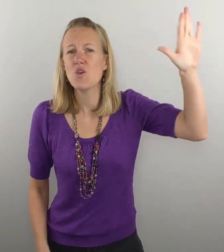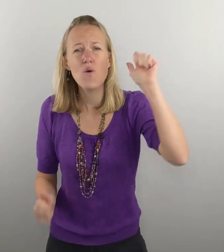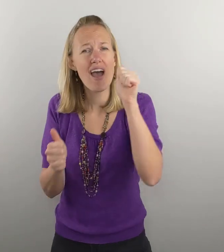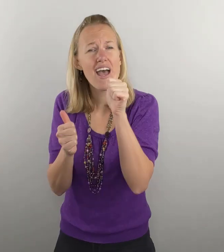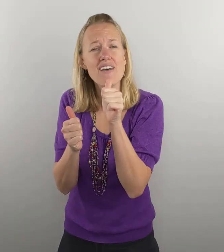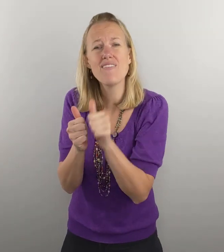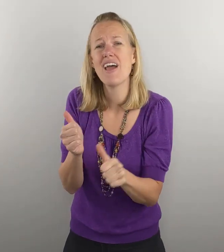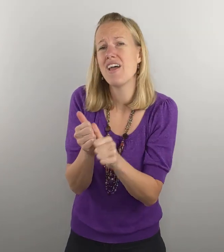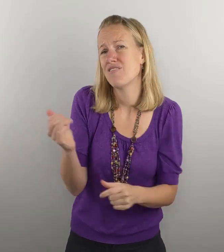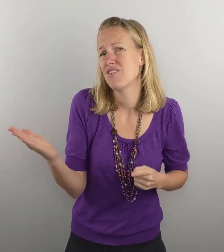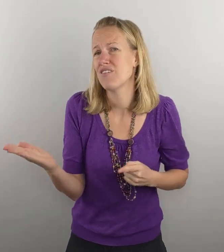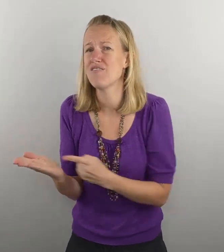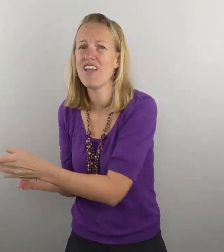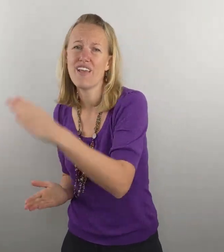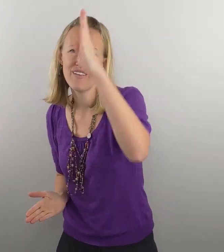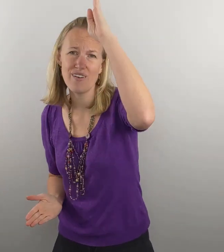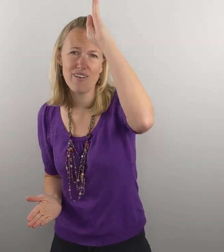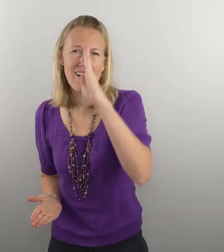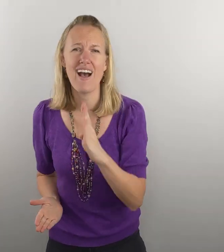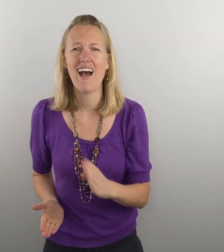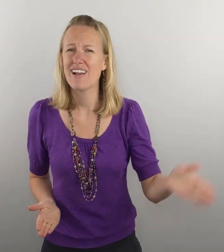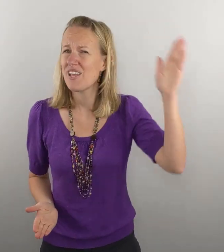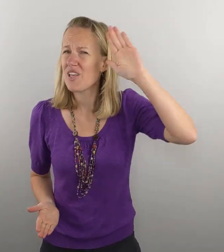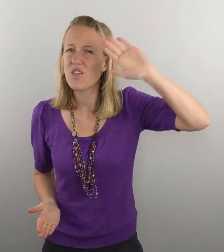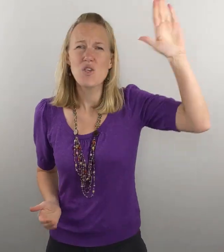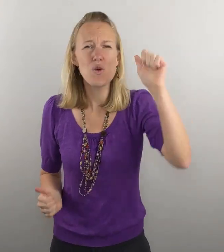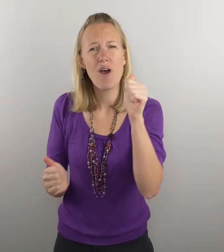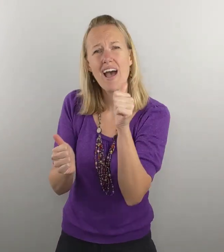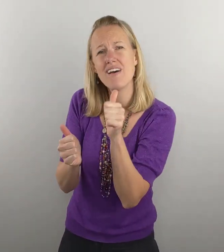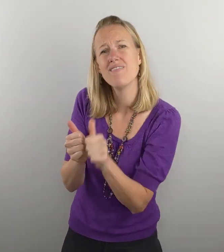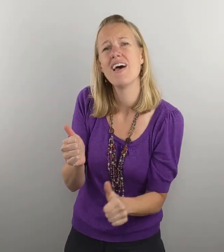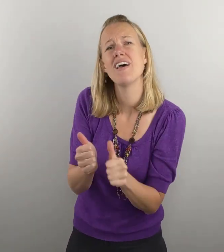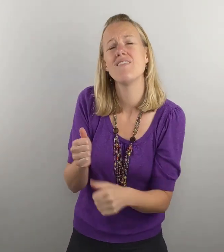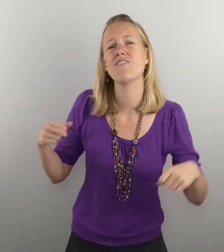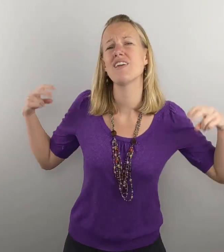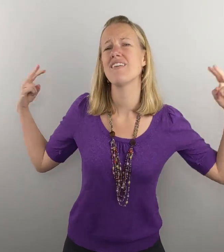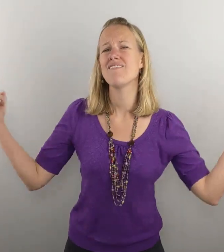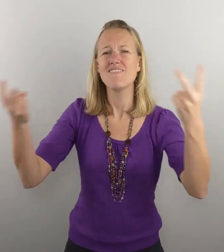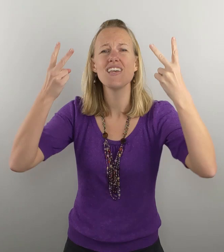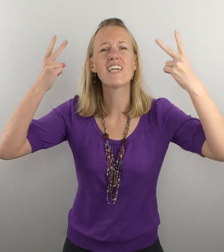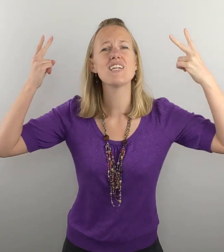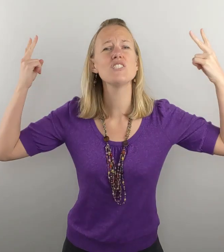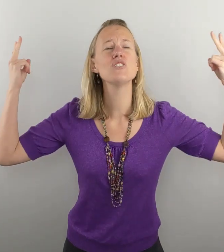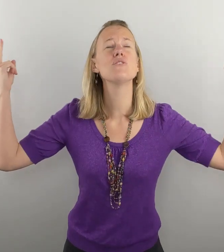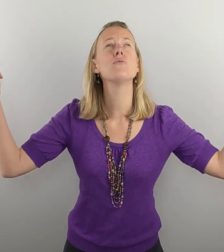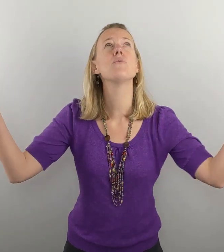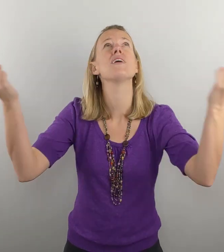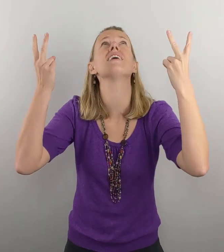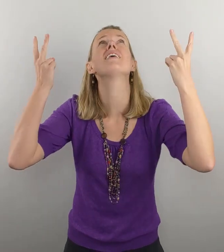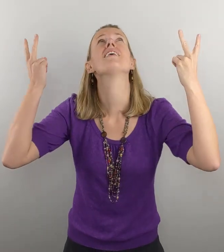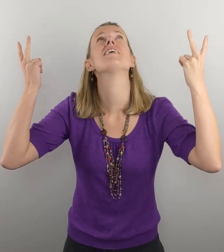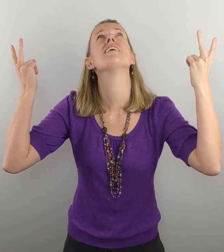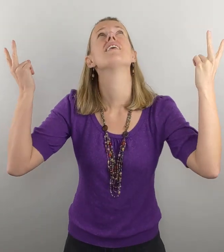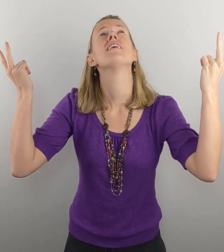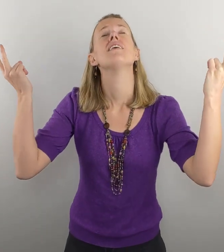You'll have every failure, God. You'll have every victory.